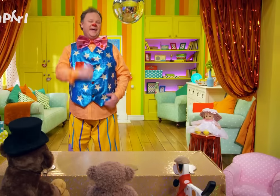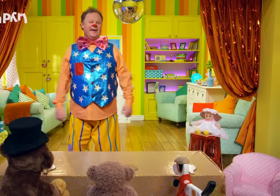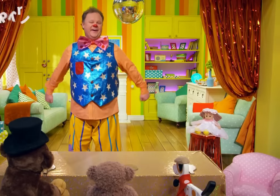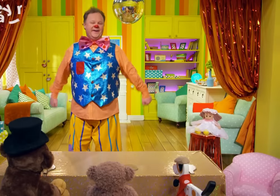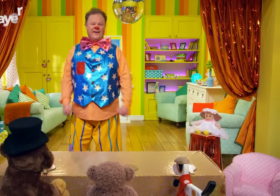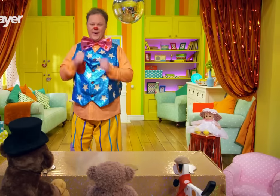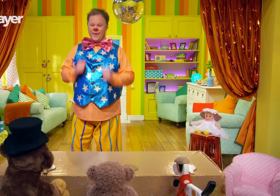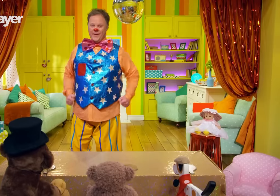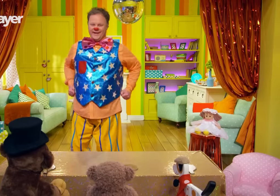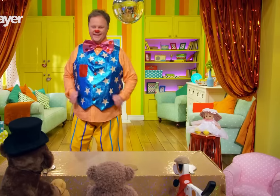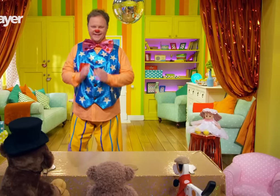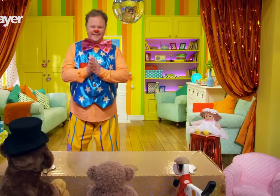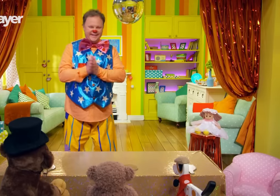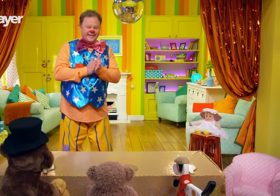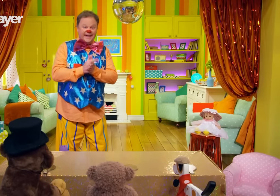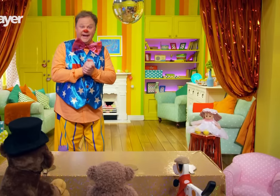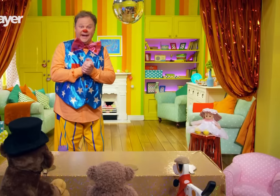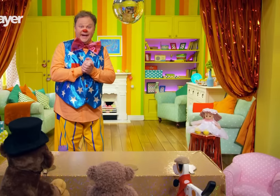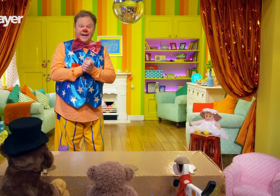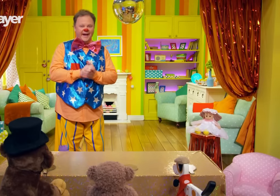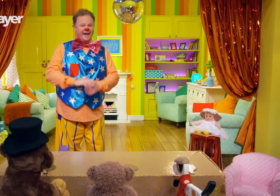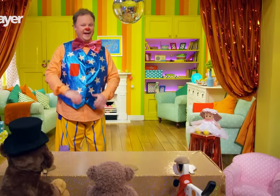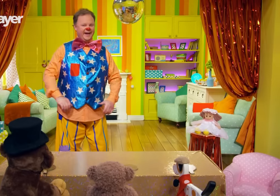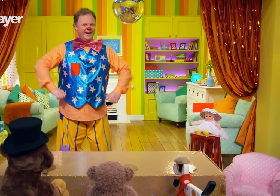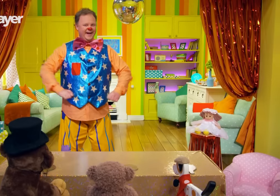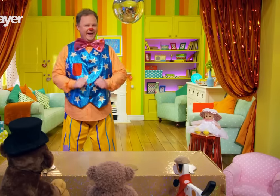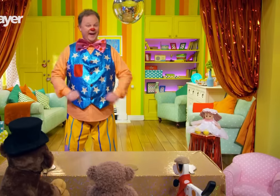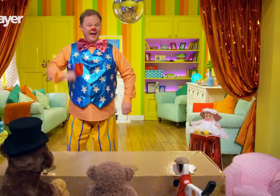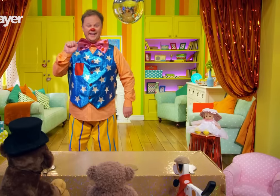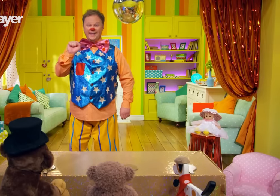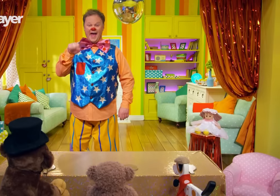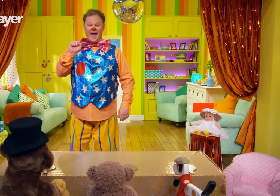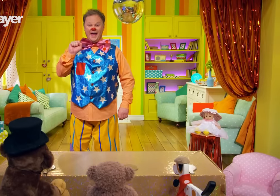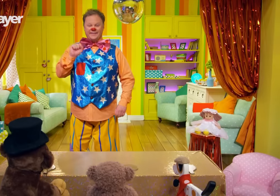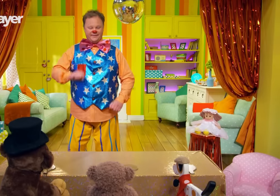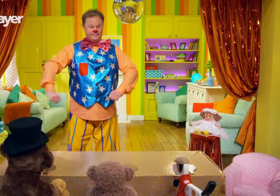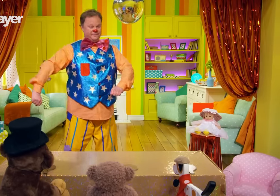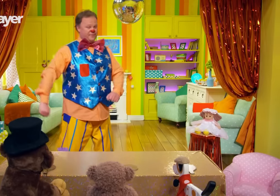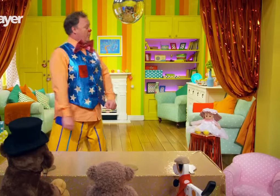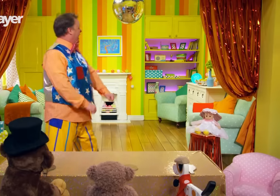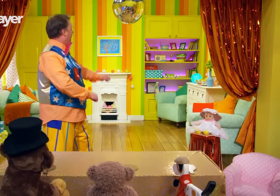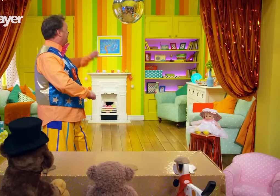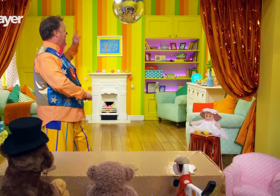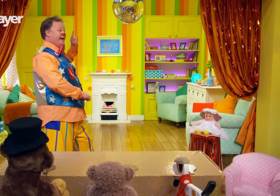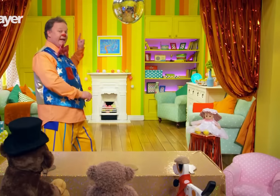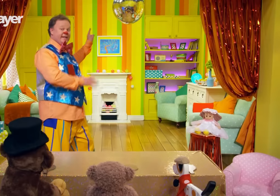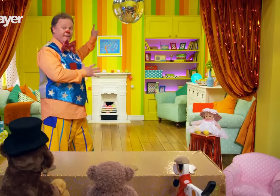you! Are you nearly ready for your dance competition? Yes! We have our glitter